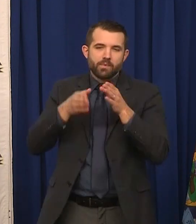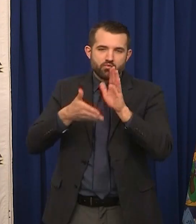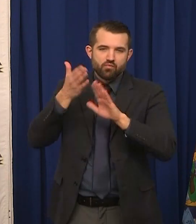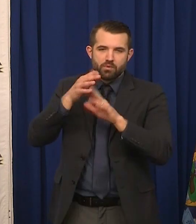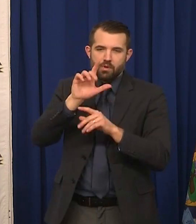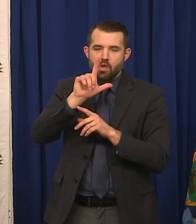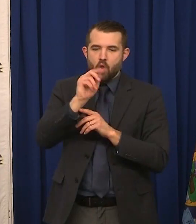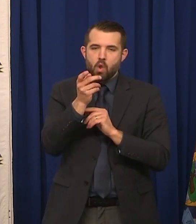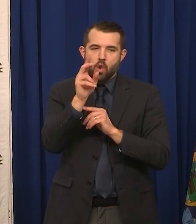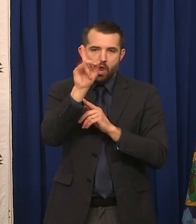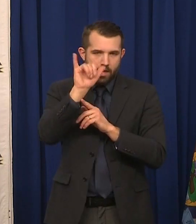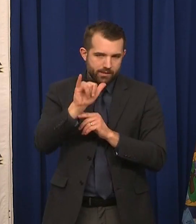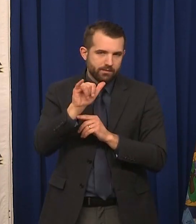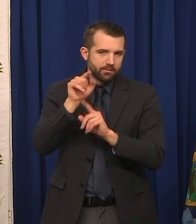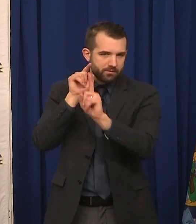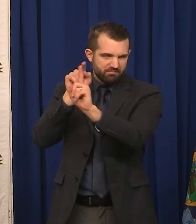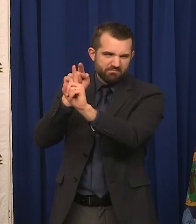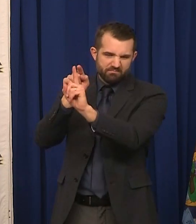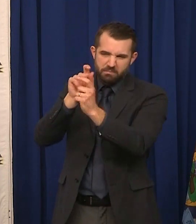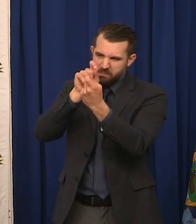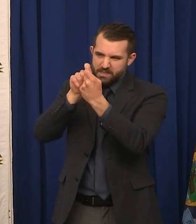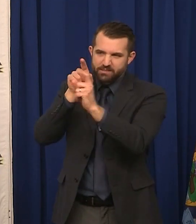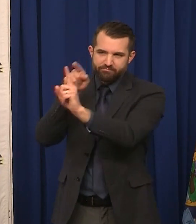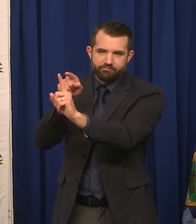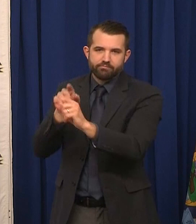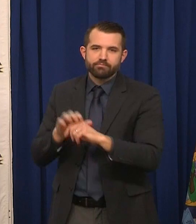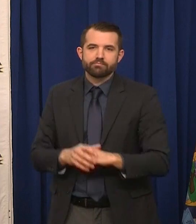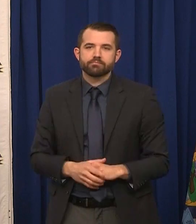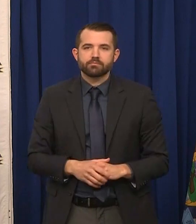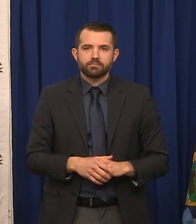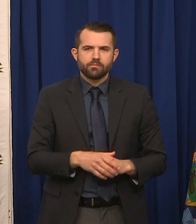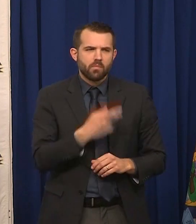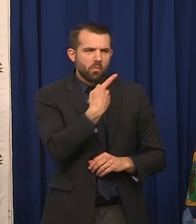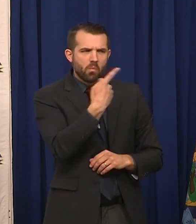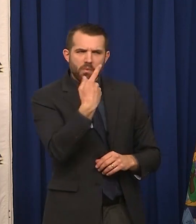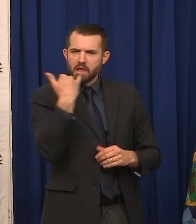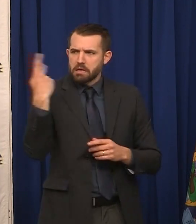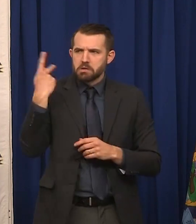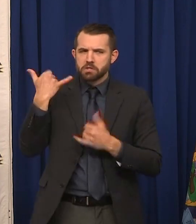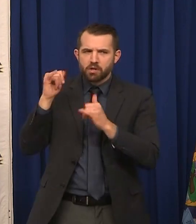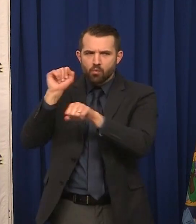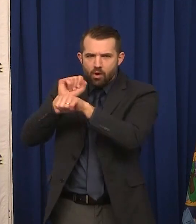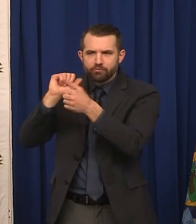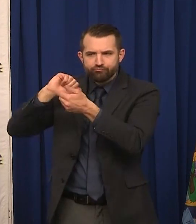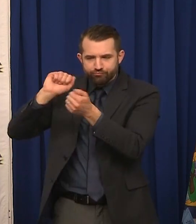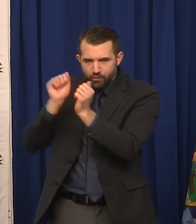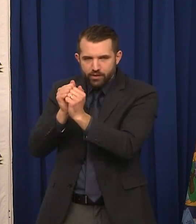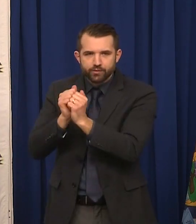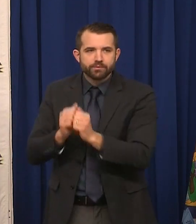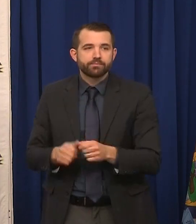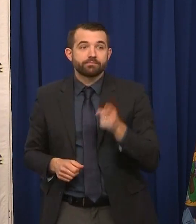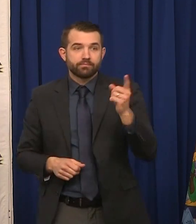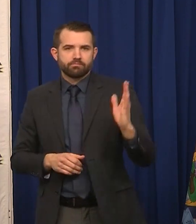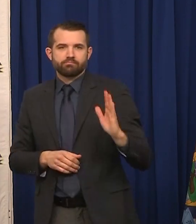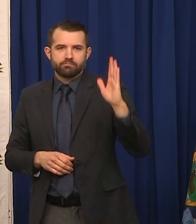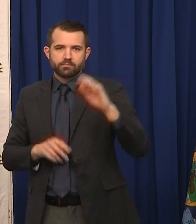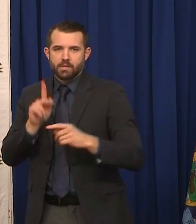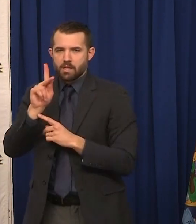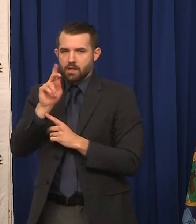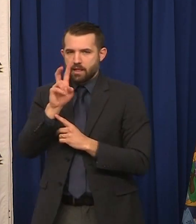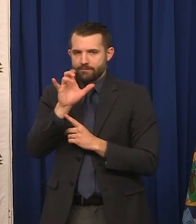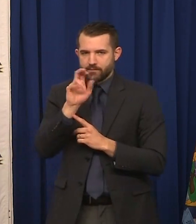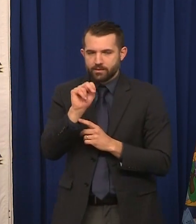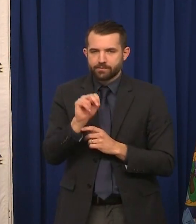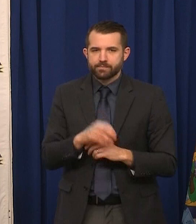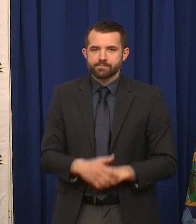sure I get his view on that too. Going to take back to Kevin, and then we'll go to the phone. I think a lot of us continue to